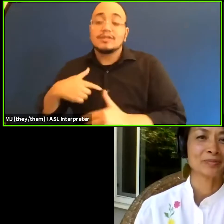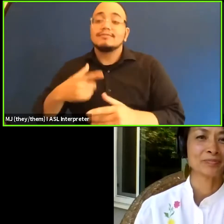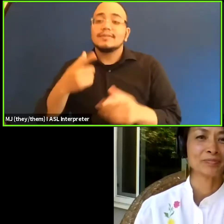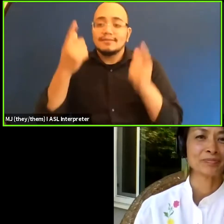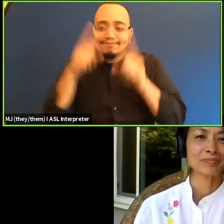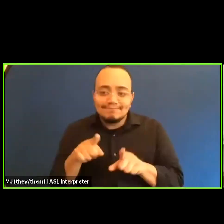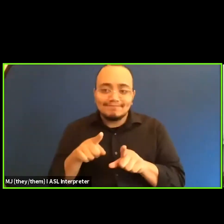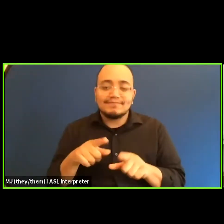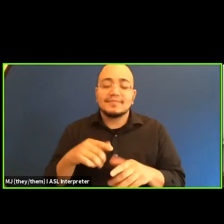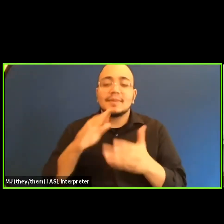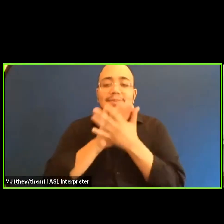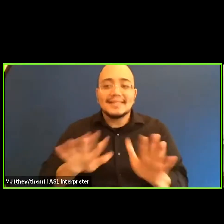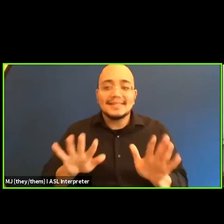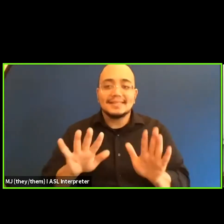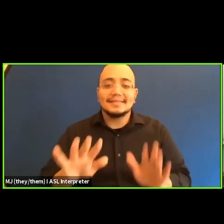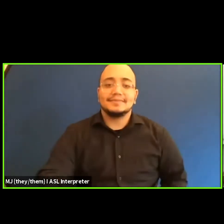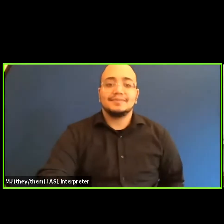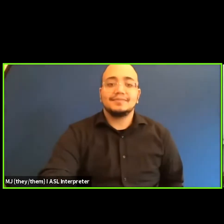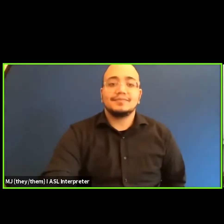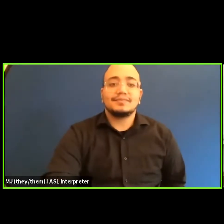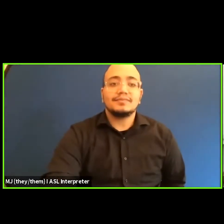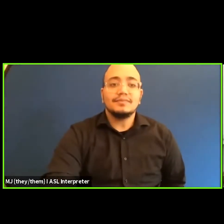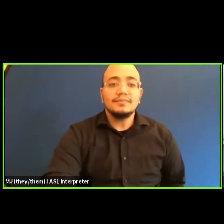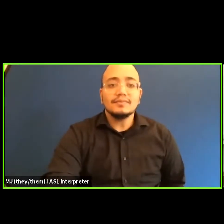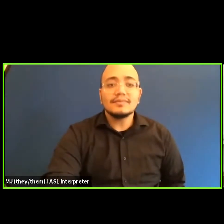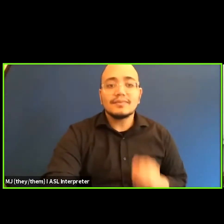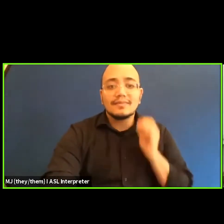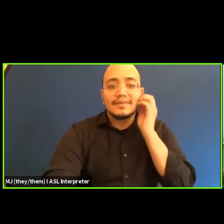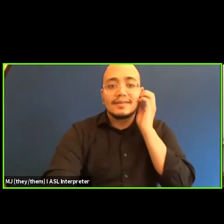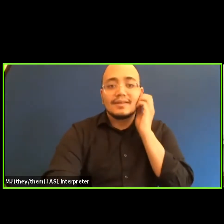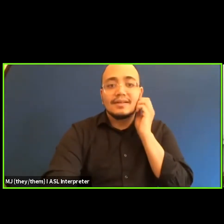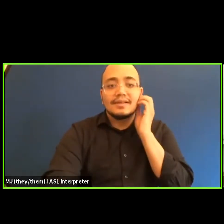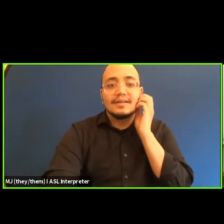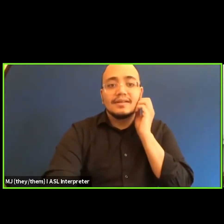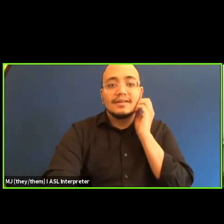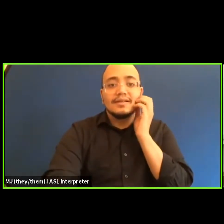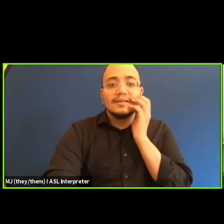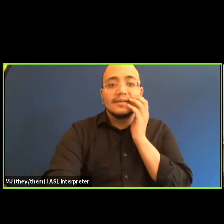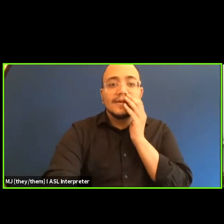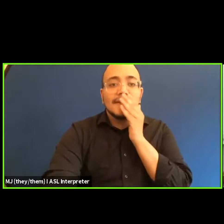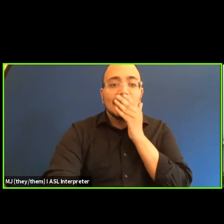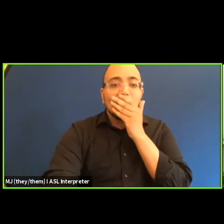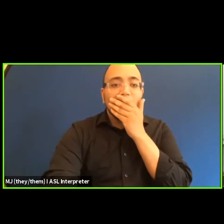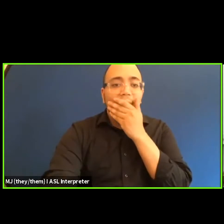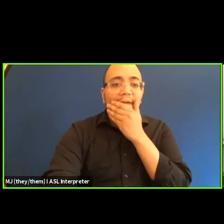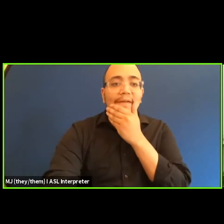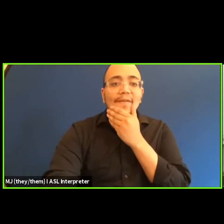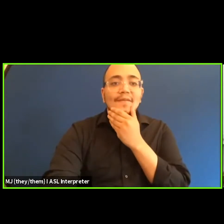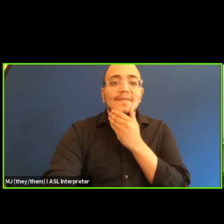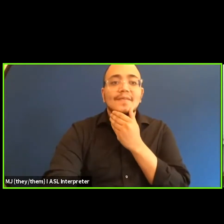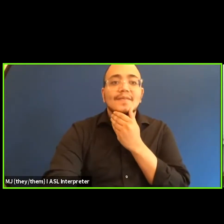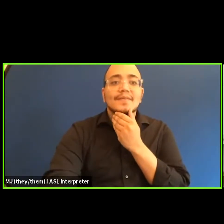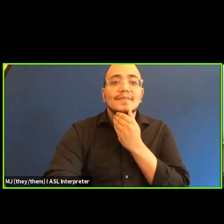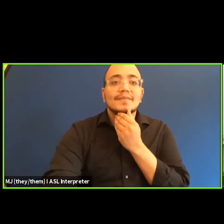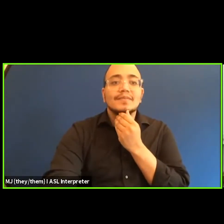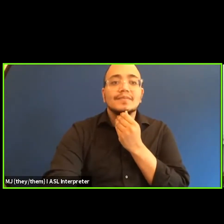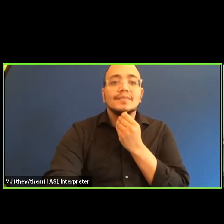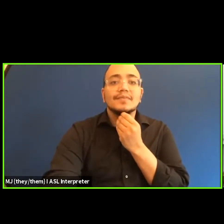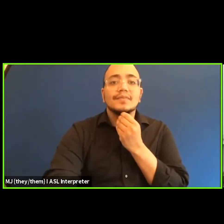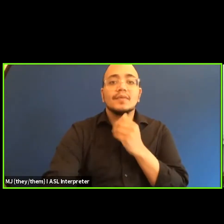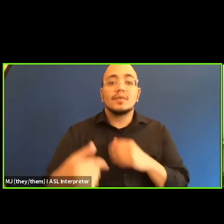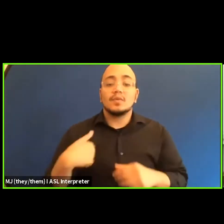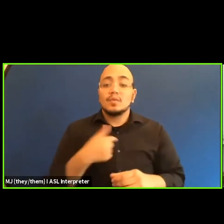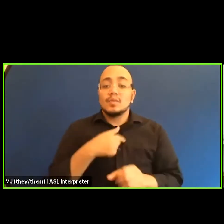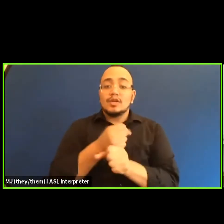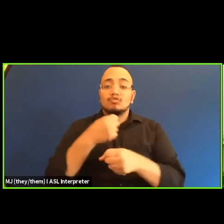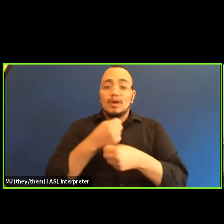you. So we've designed together this ritual for you all, to thank you all, over 900 of you, for